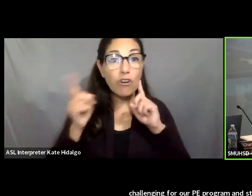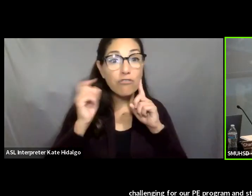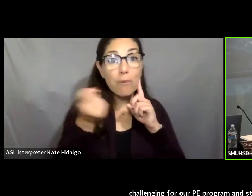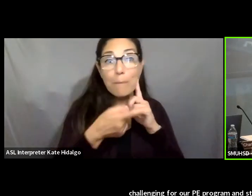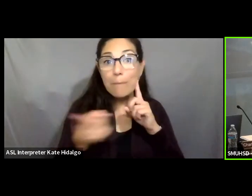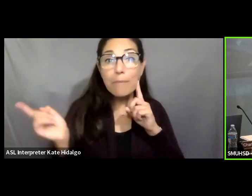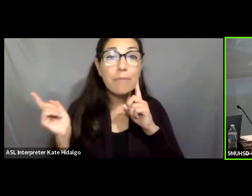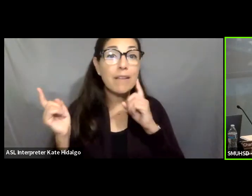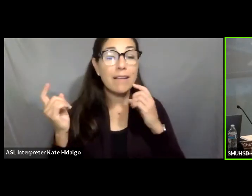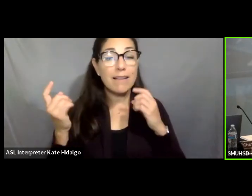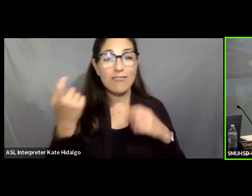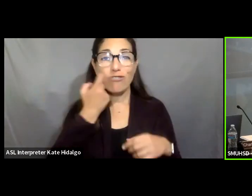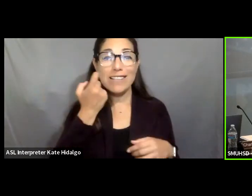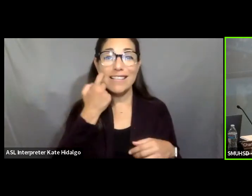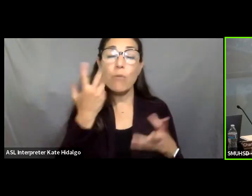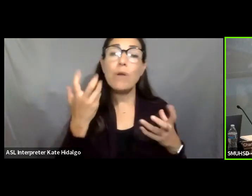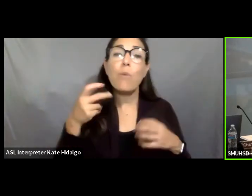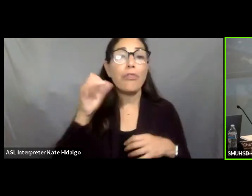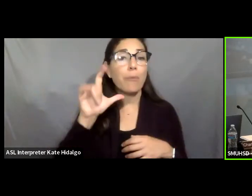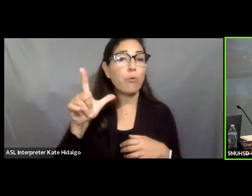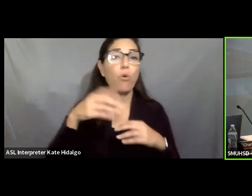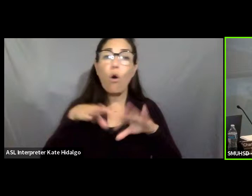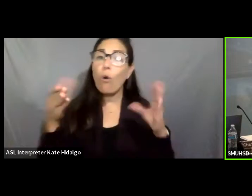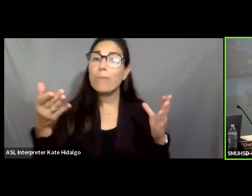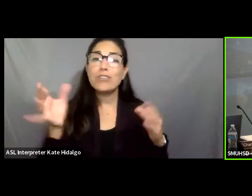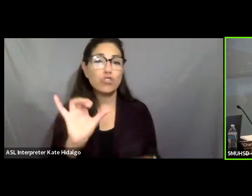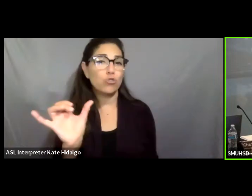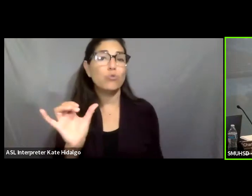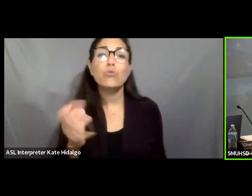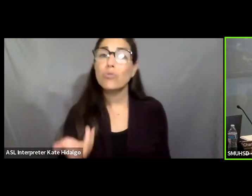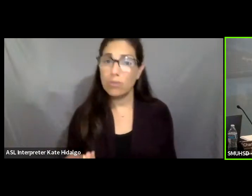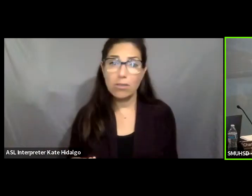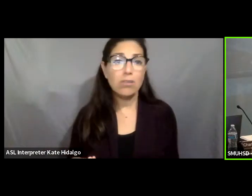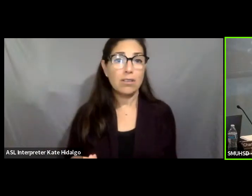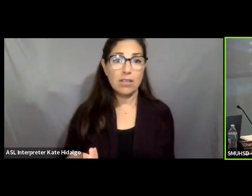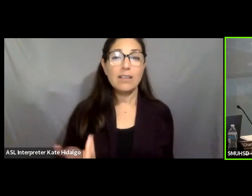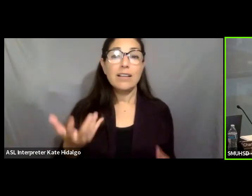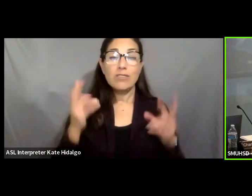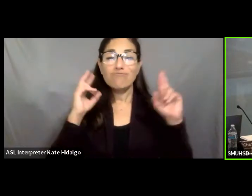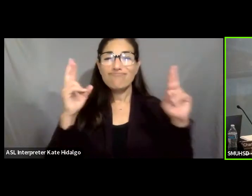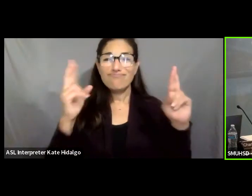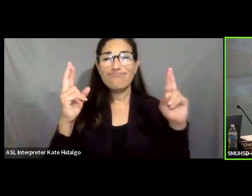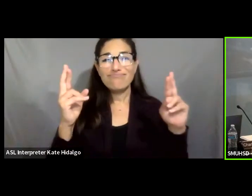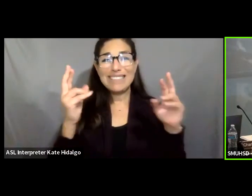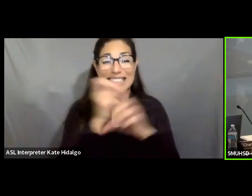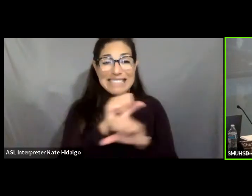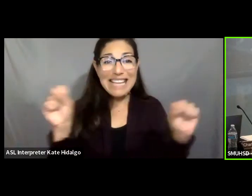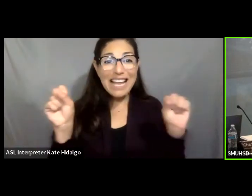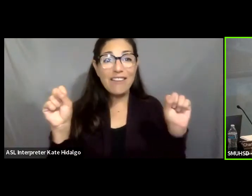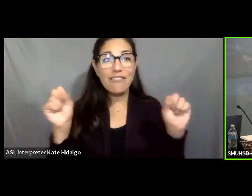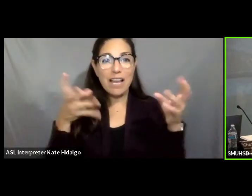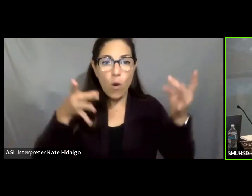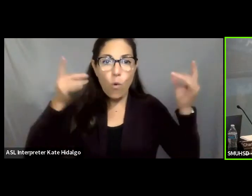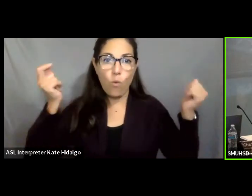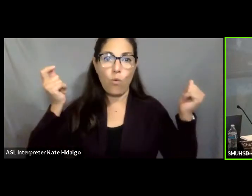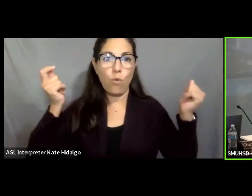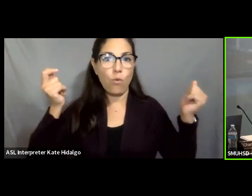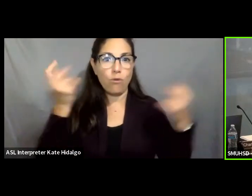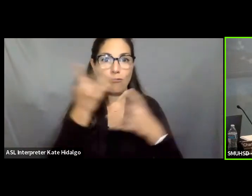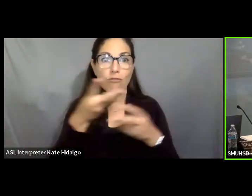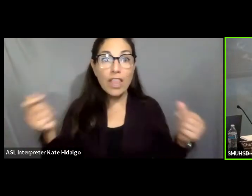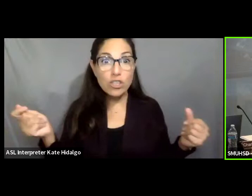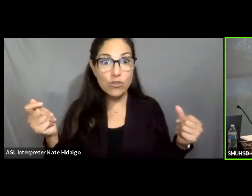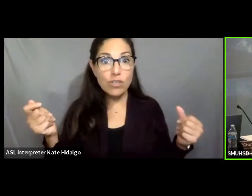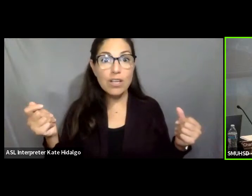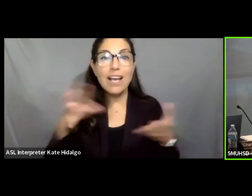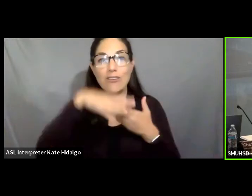of days, and we want the pool open just as badly as everyone else. We are hopeful for a safe and swift resolution so students can